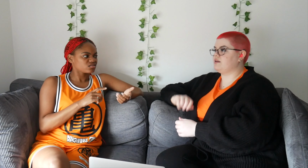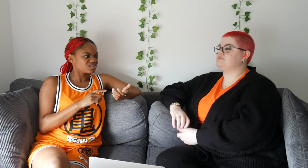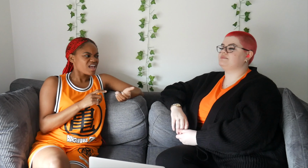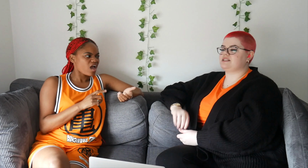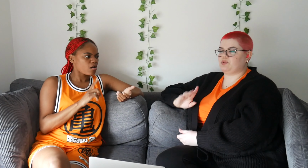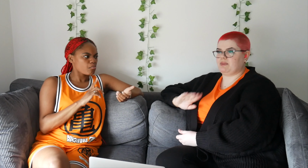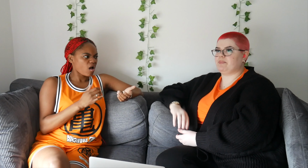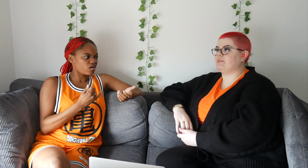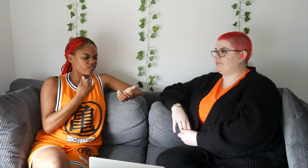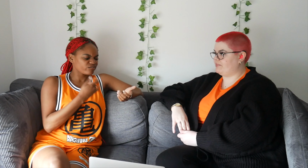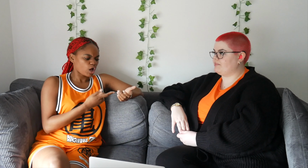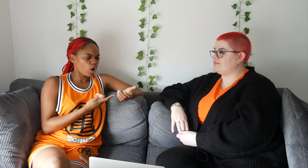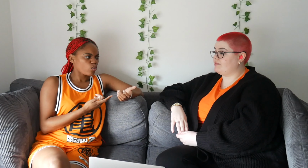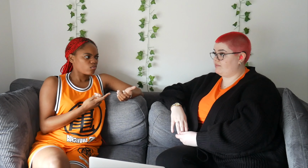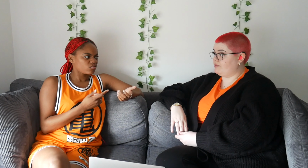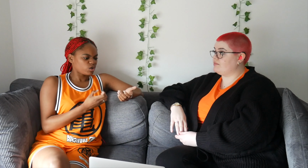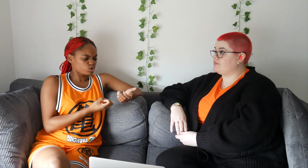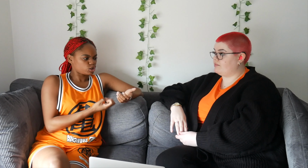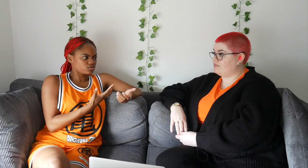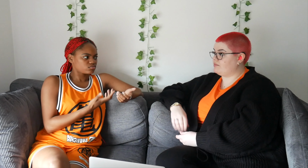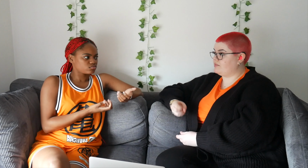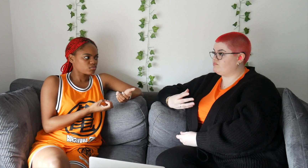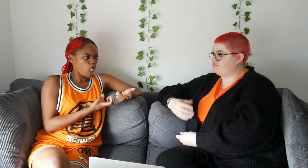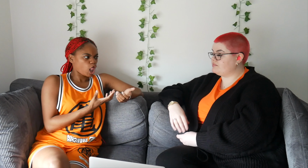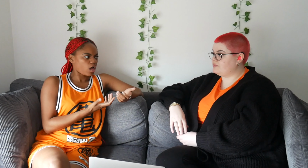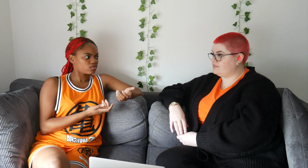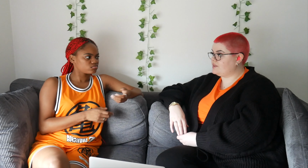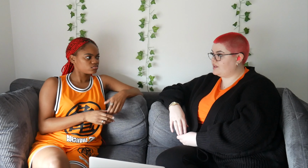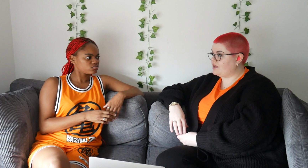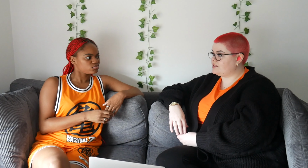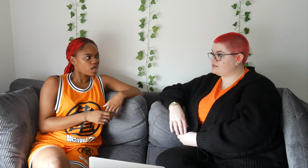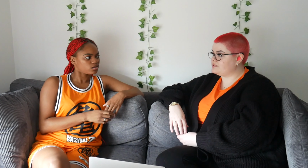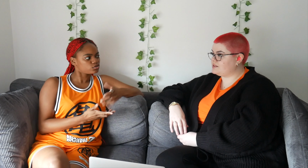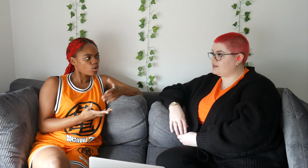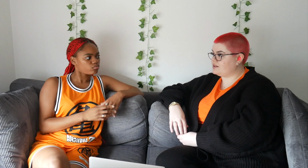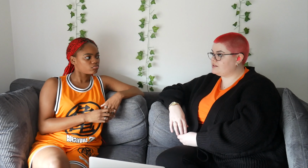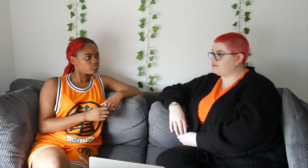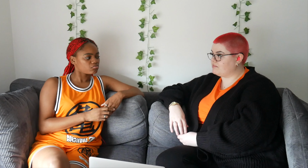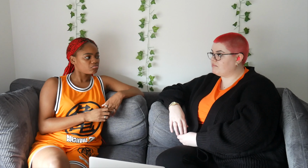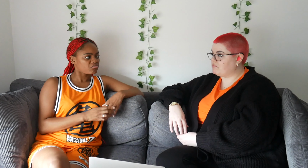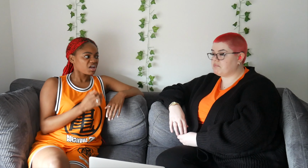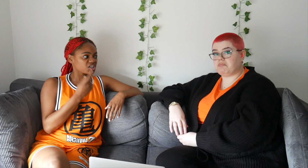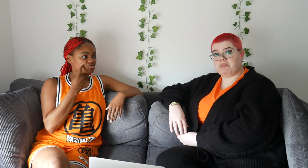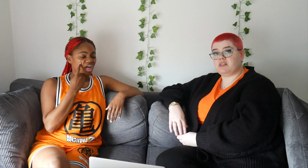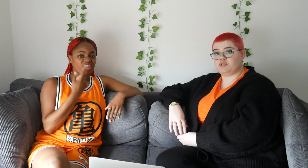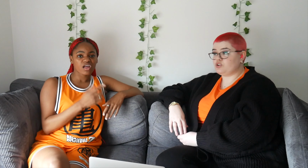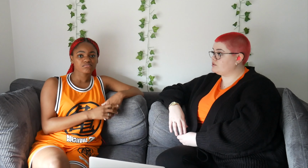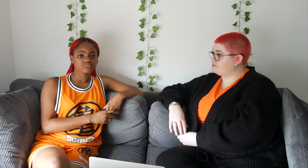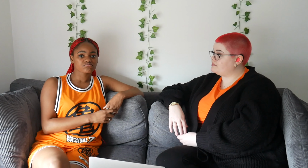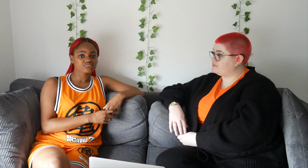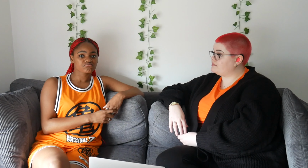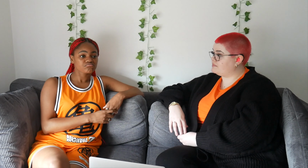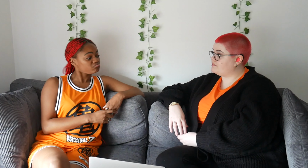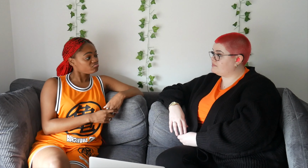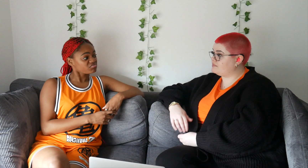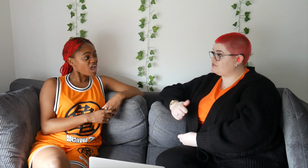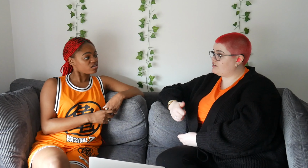devices. But true. The phone, like it will just come up on your phone. Yes. We can try that. That's